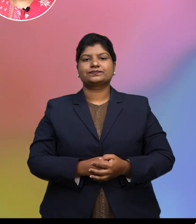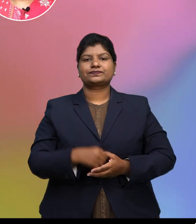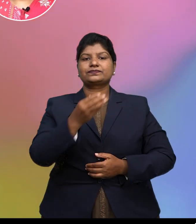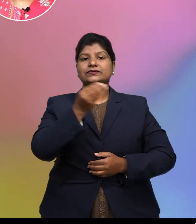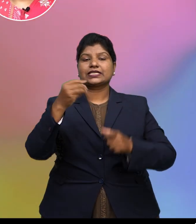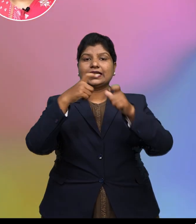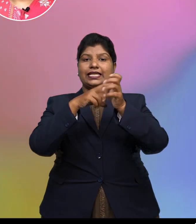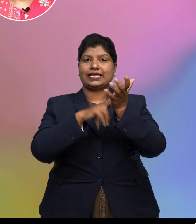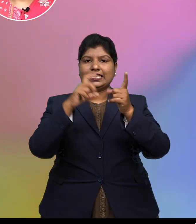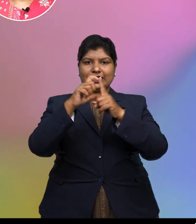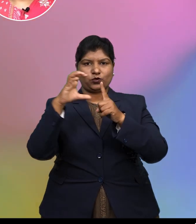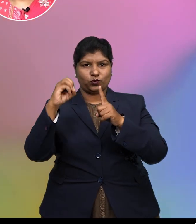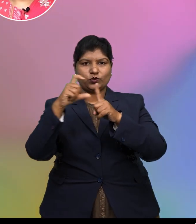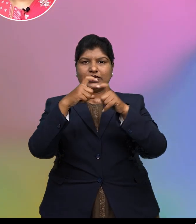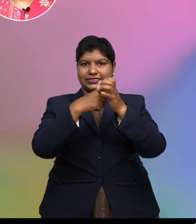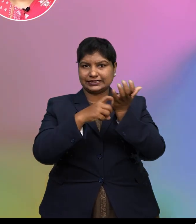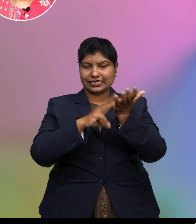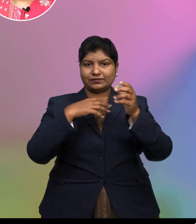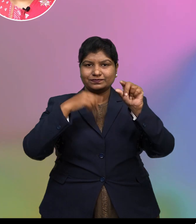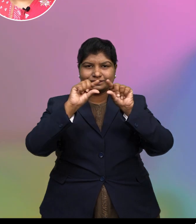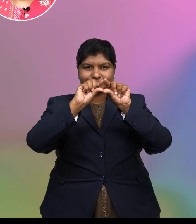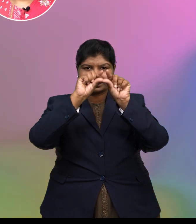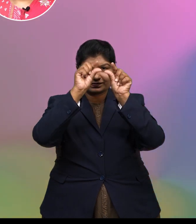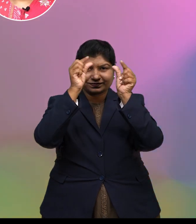and endoderm by